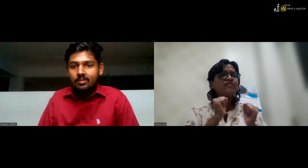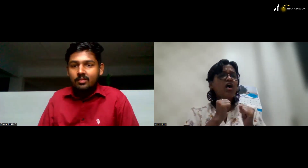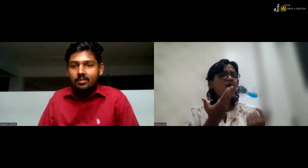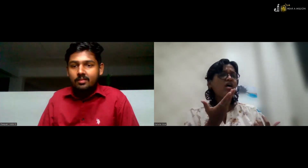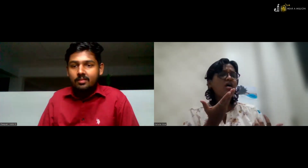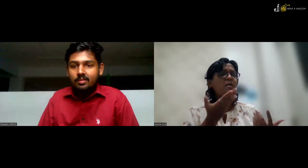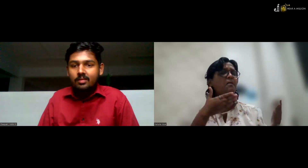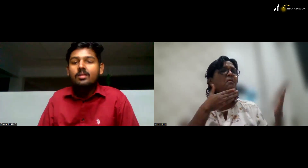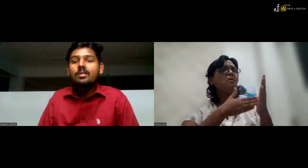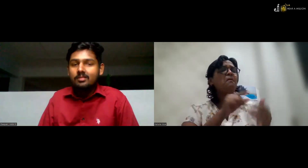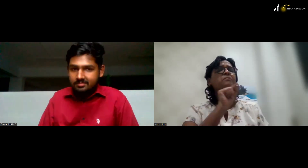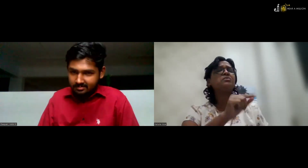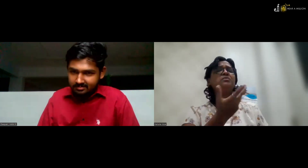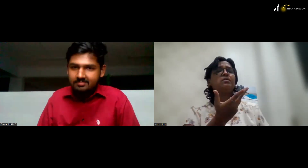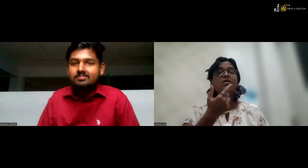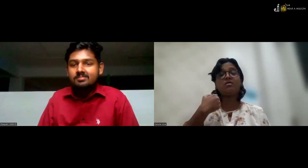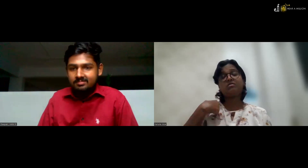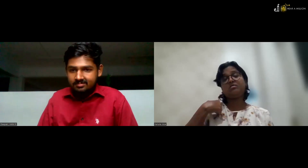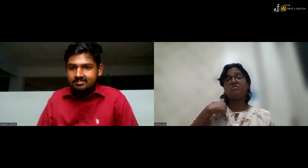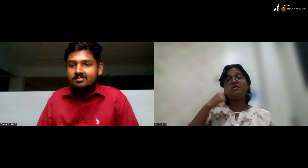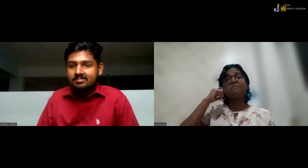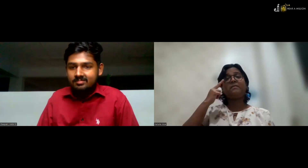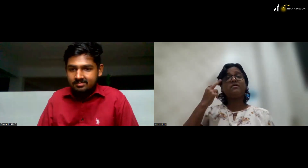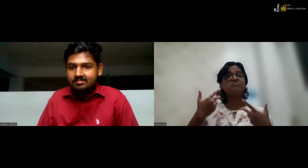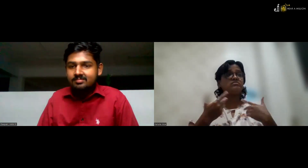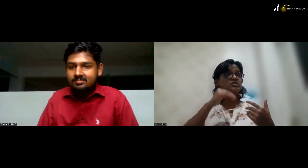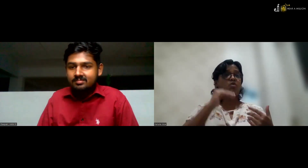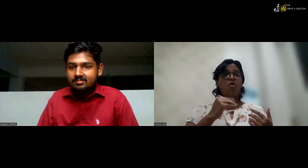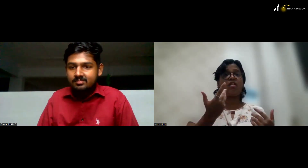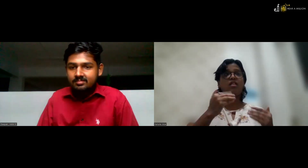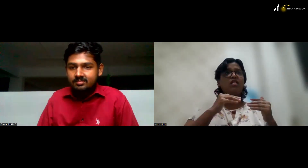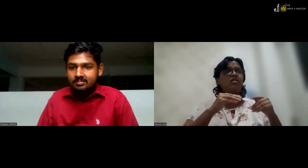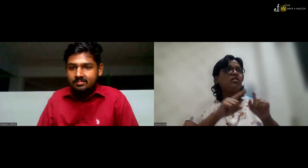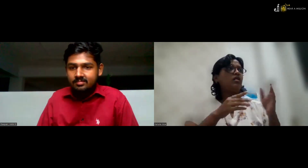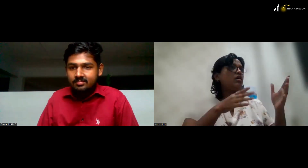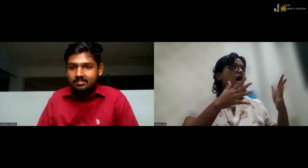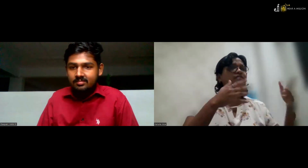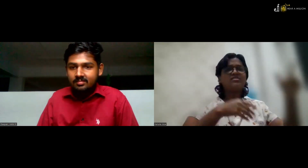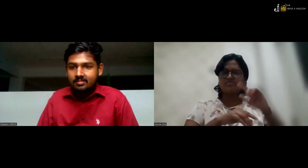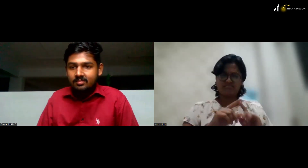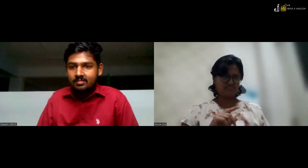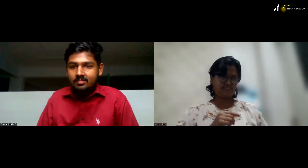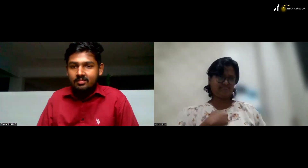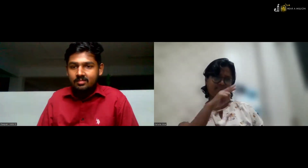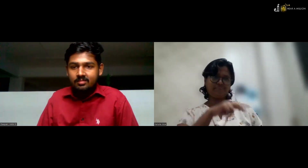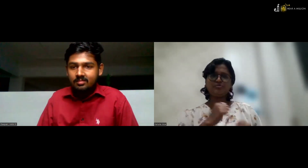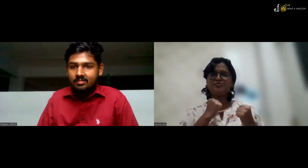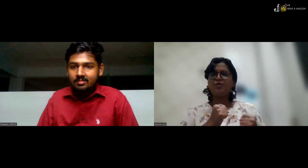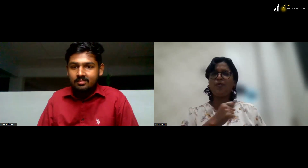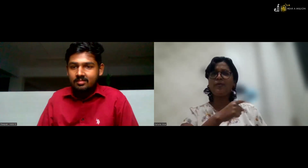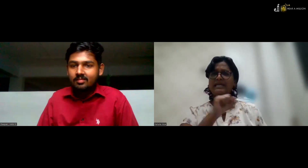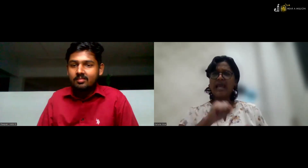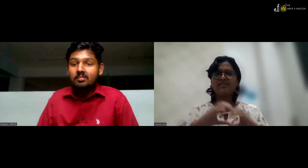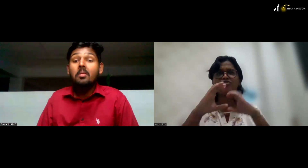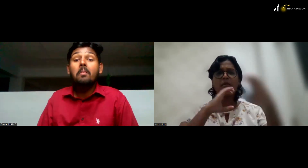can communicate very well. Why are you scared? What is the point is bothering you? I told her that I